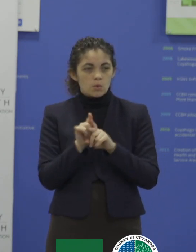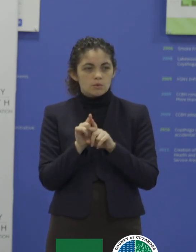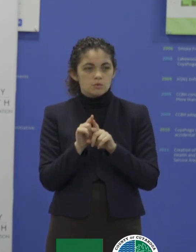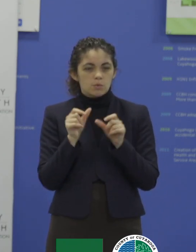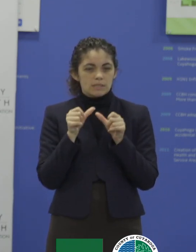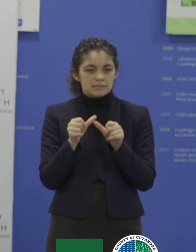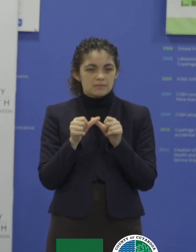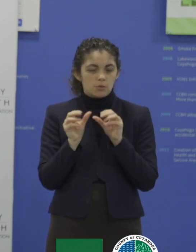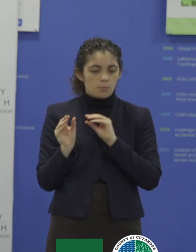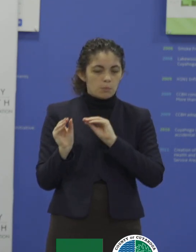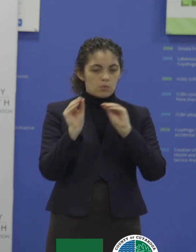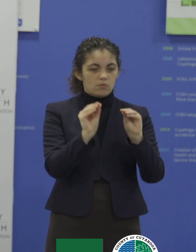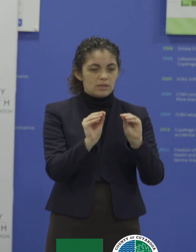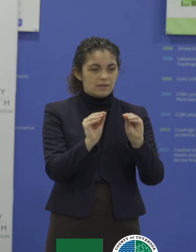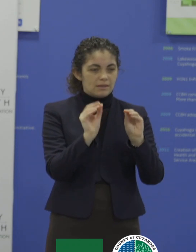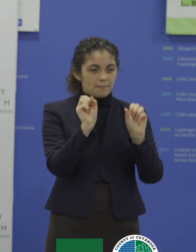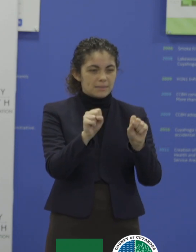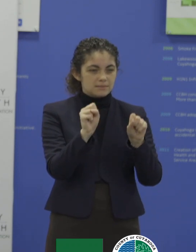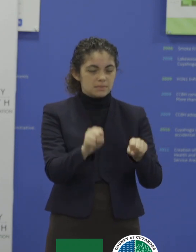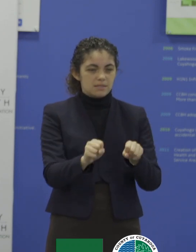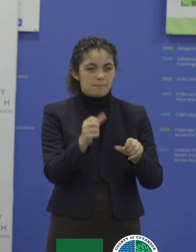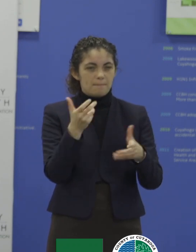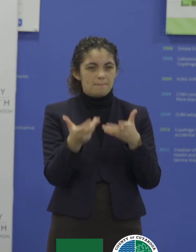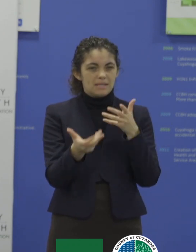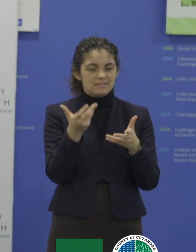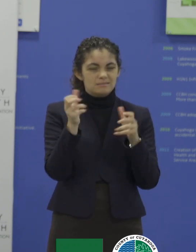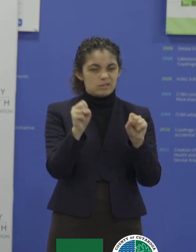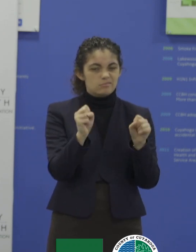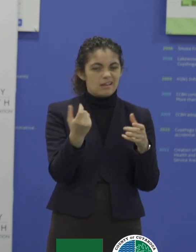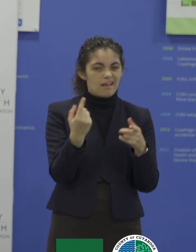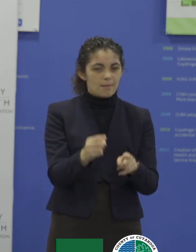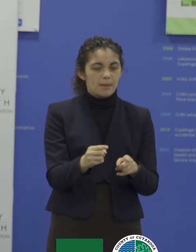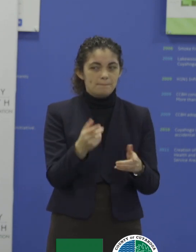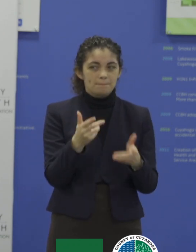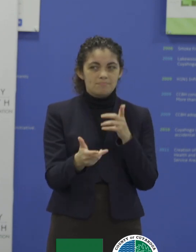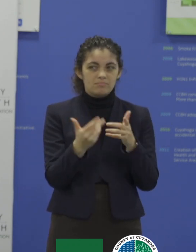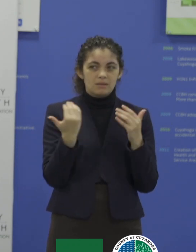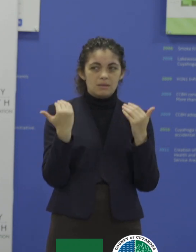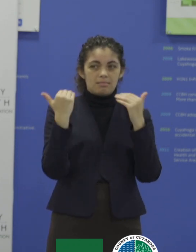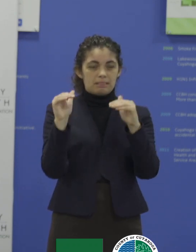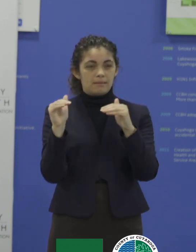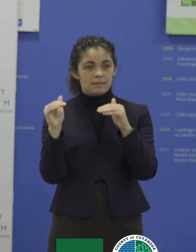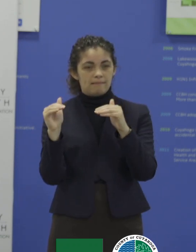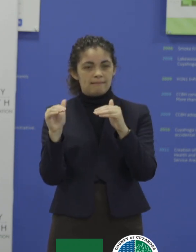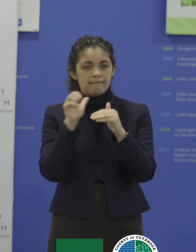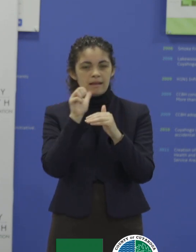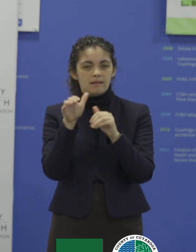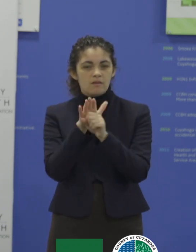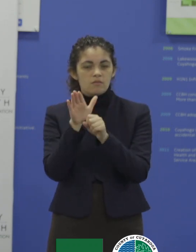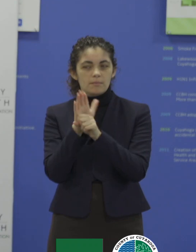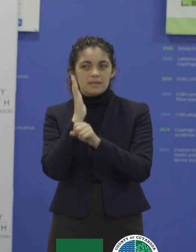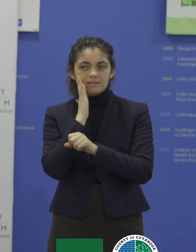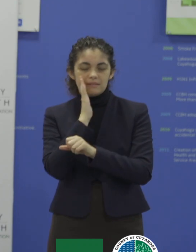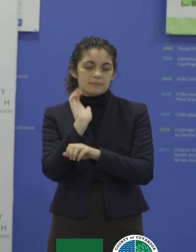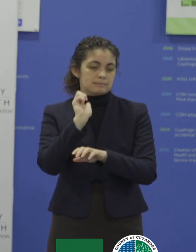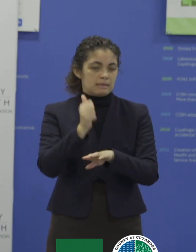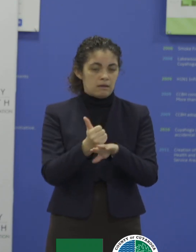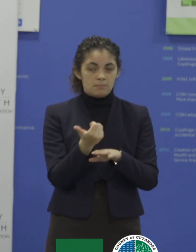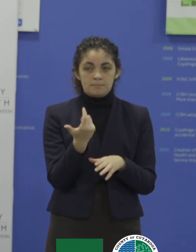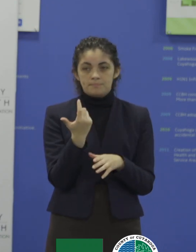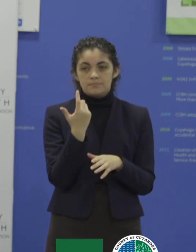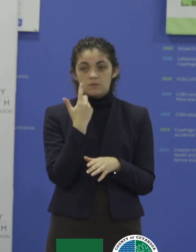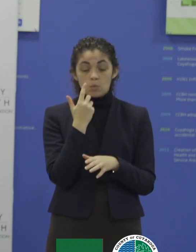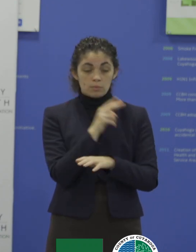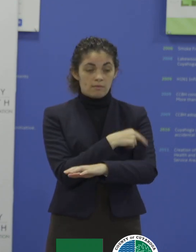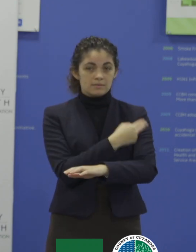of patients to areas where bed capacity may exist in places where there may be limited bed capacity. These plans have been in place